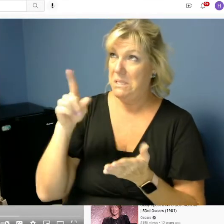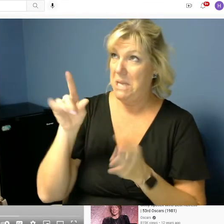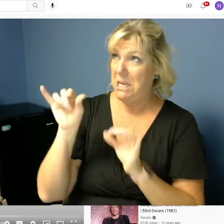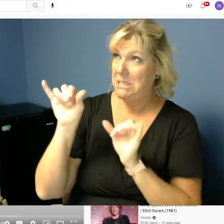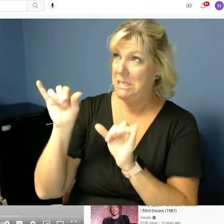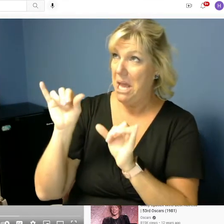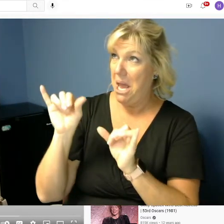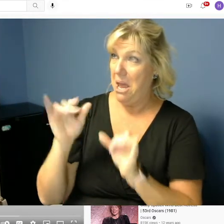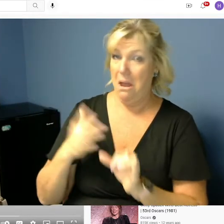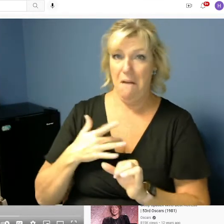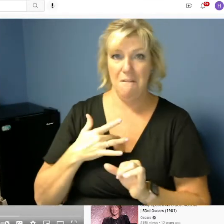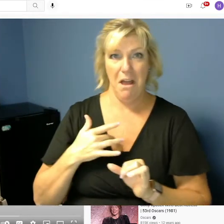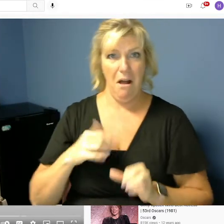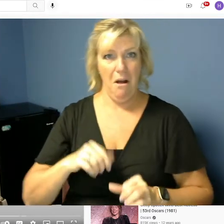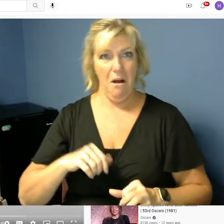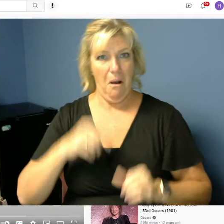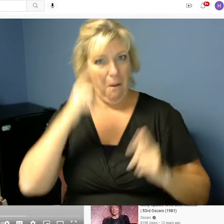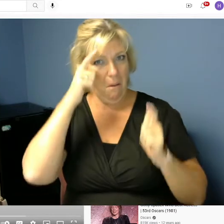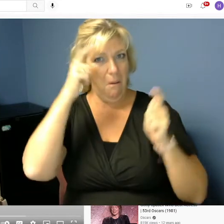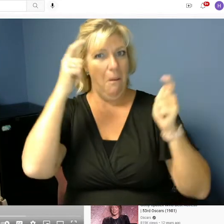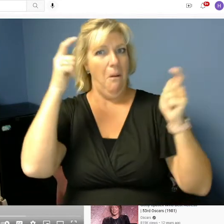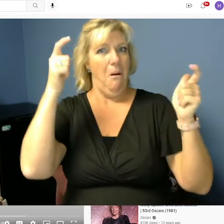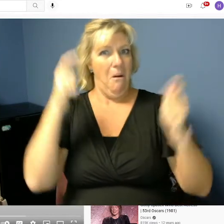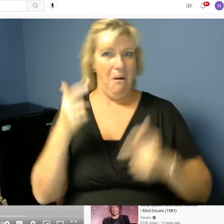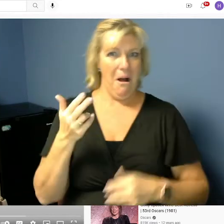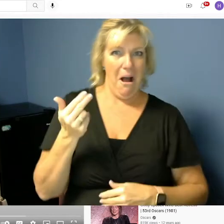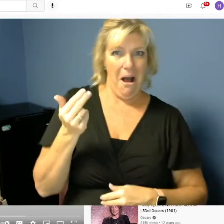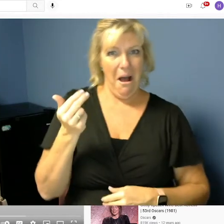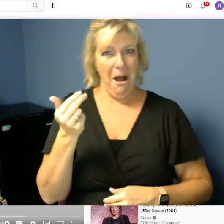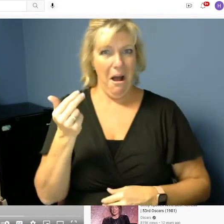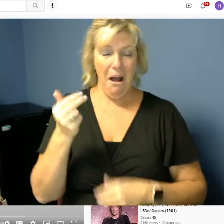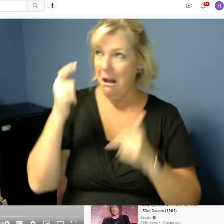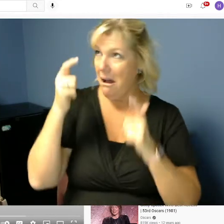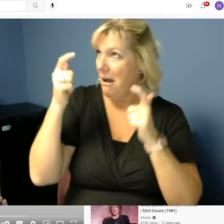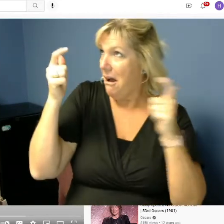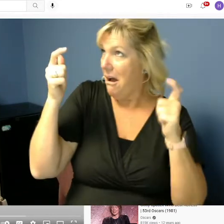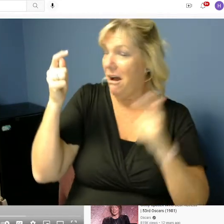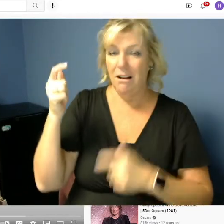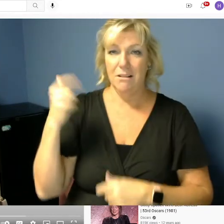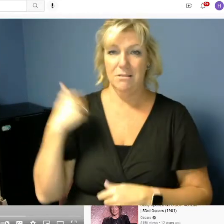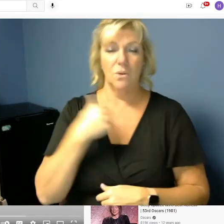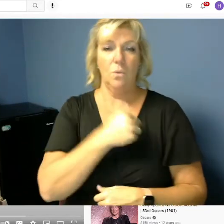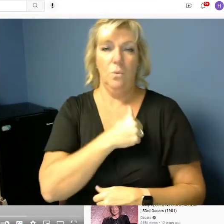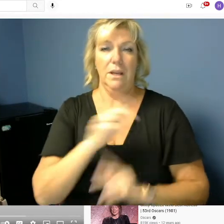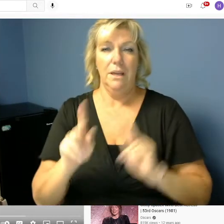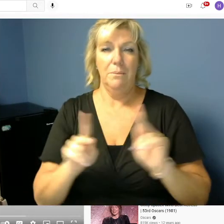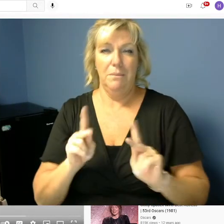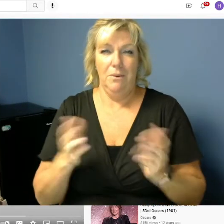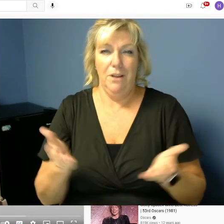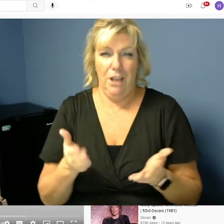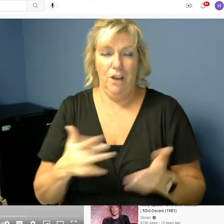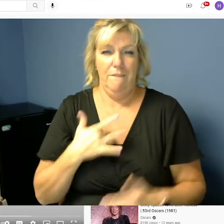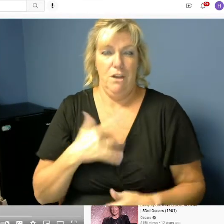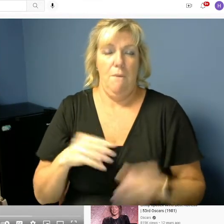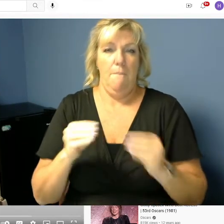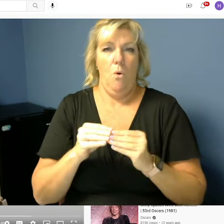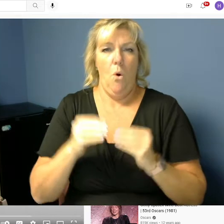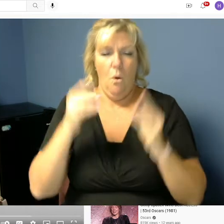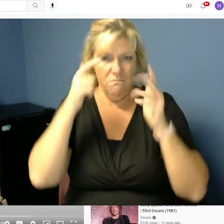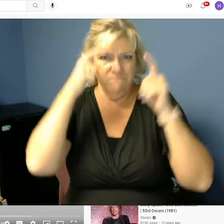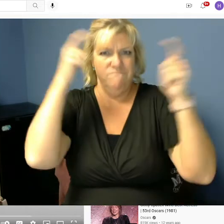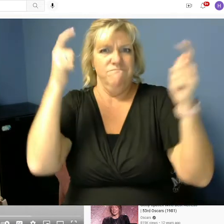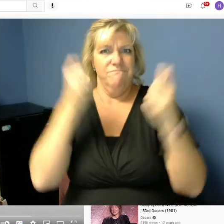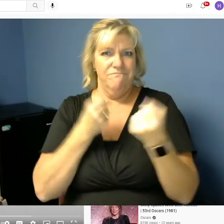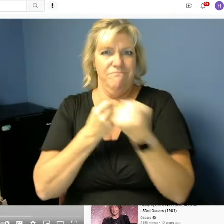well, ha ha ha, it's because we told them, they listened to us. So it just reinforces that nationalism. Now, just as